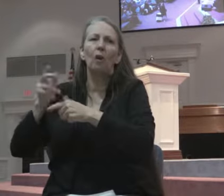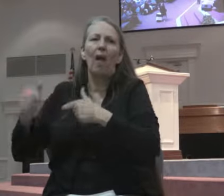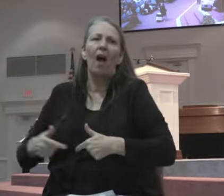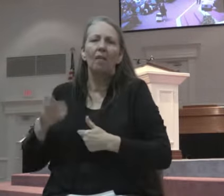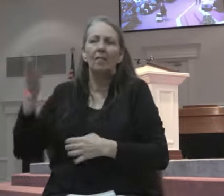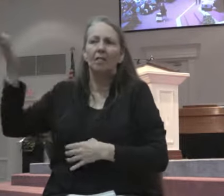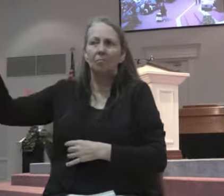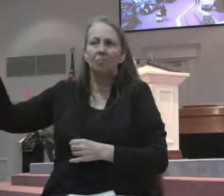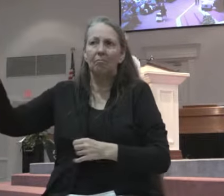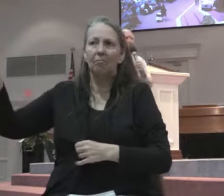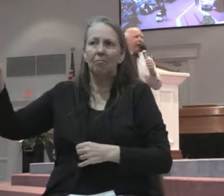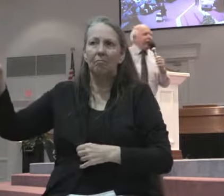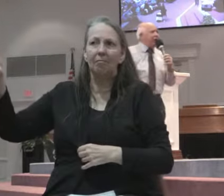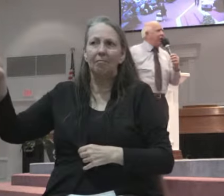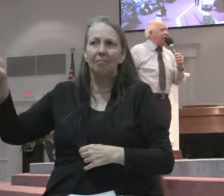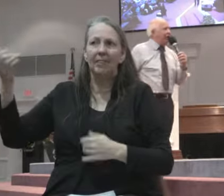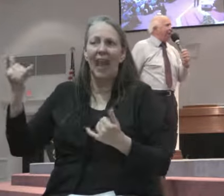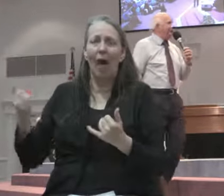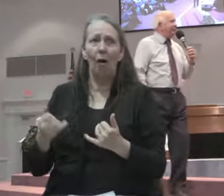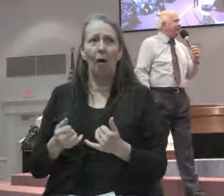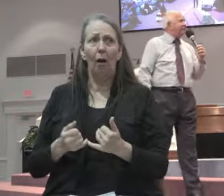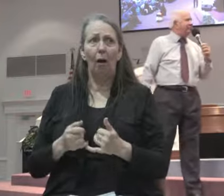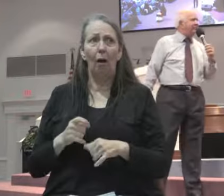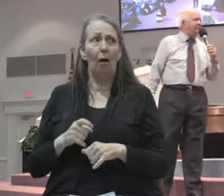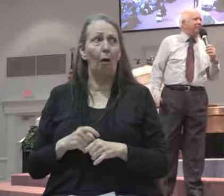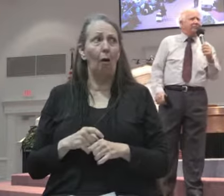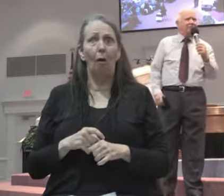of a sudden now, they're ready to go pray.